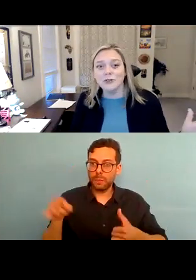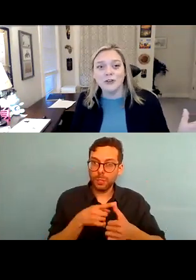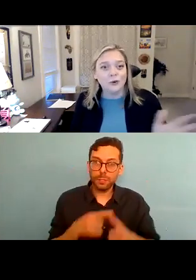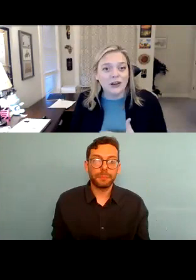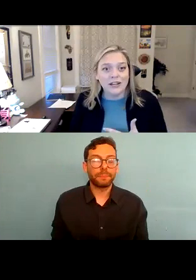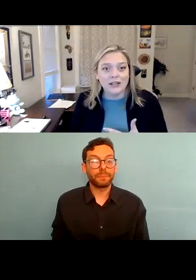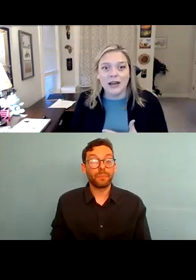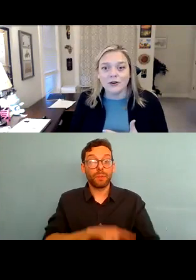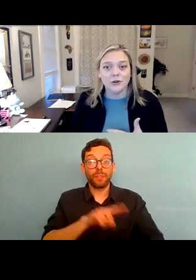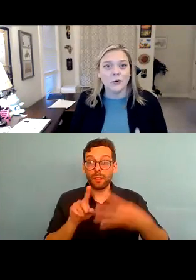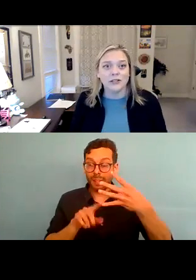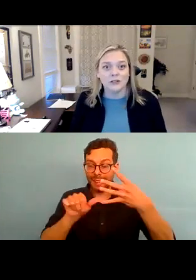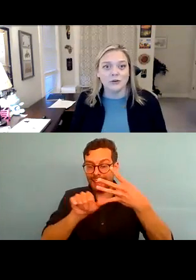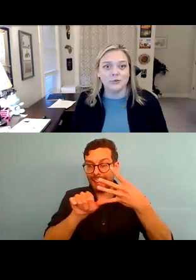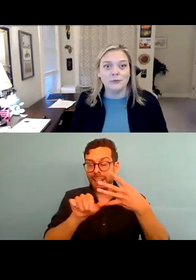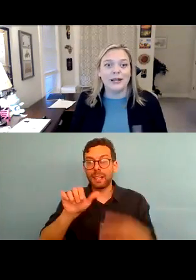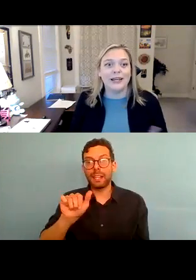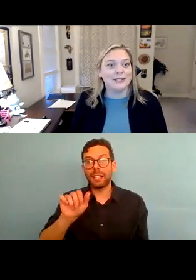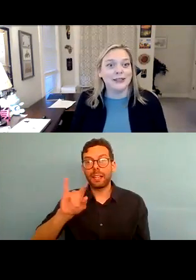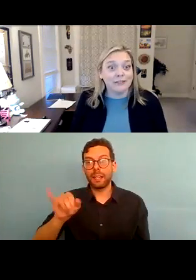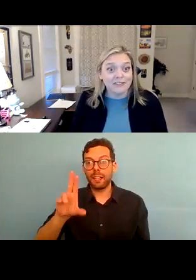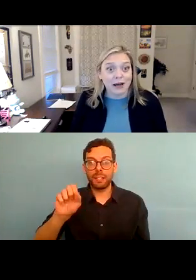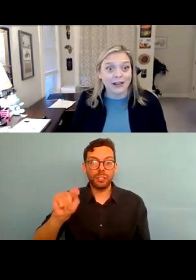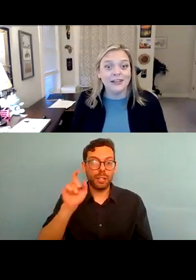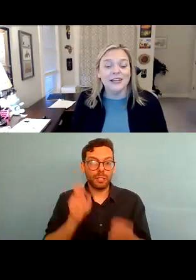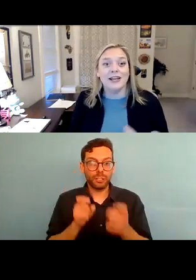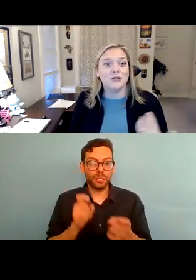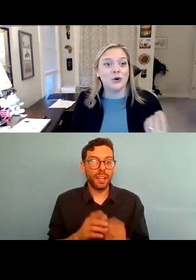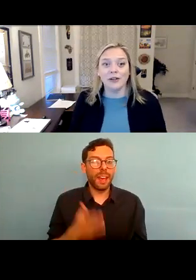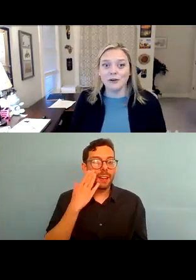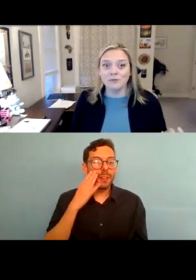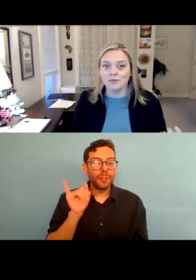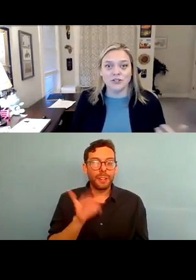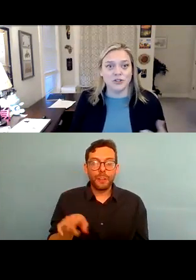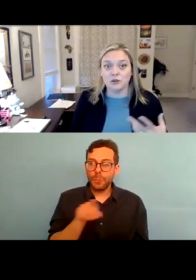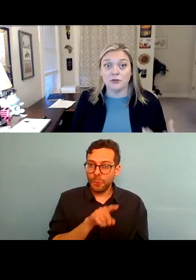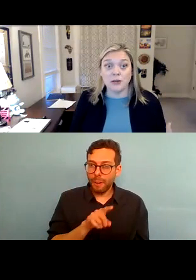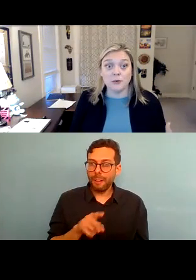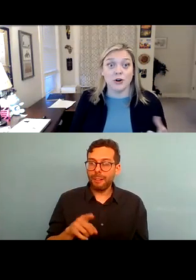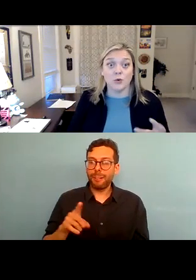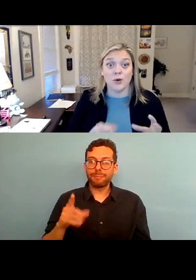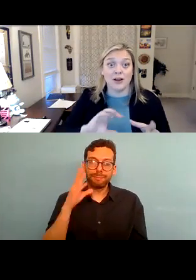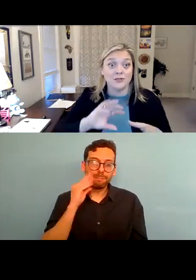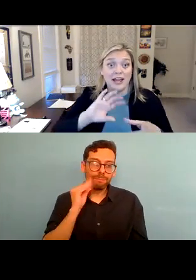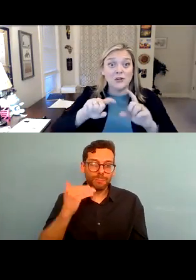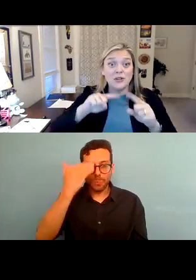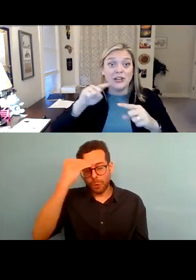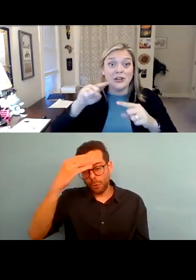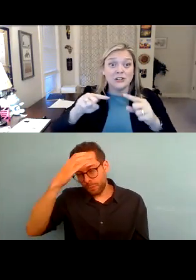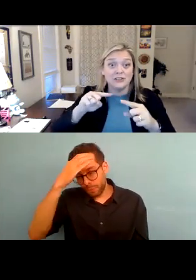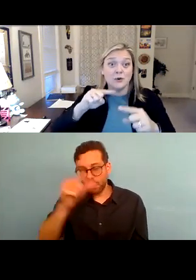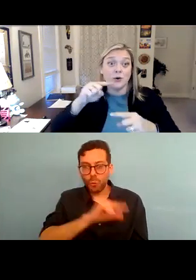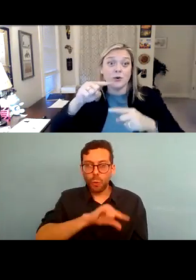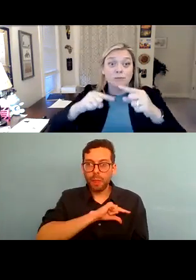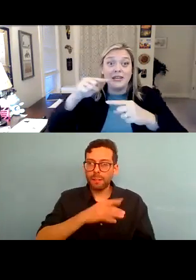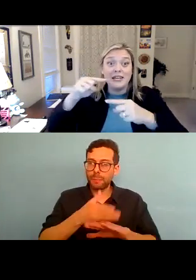any of you have any background in quality improvement, but it's a love of mine. And so quality improvement is just a framework around how do you